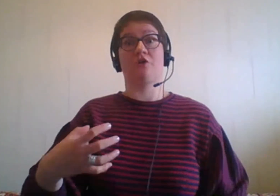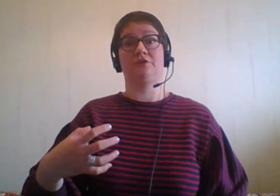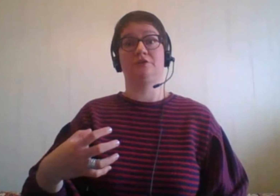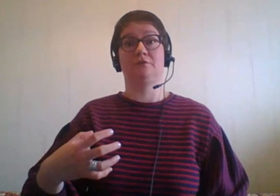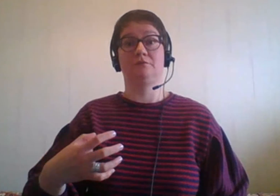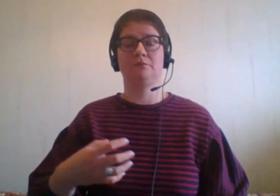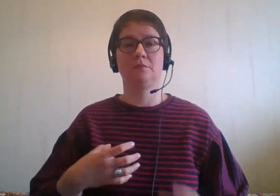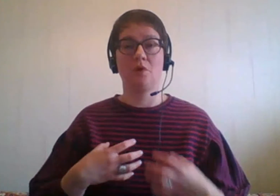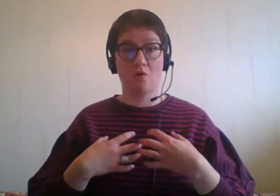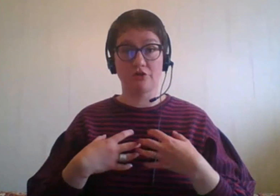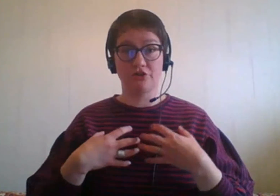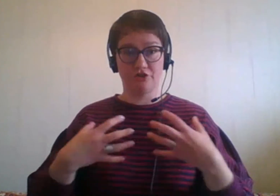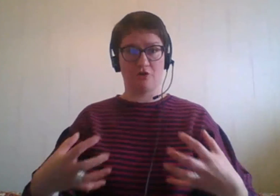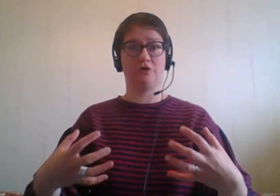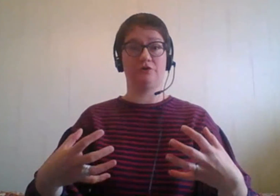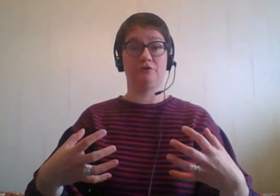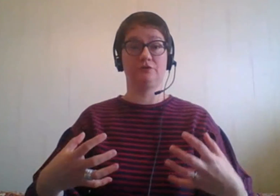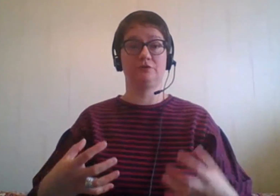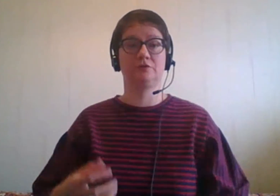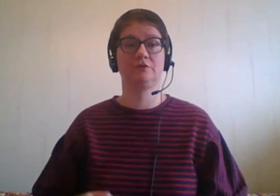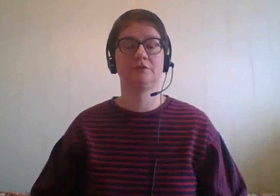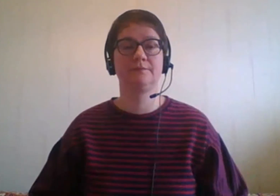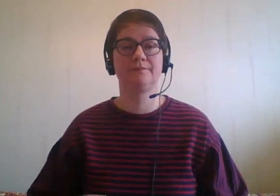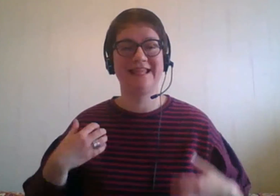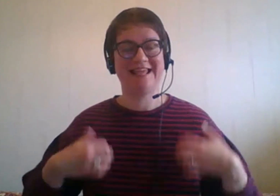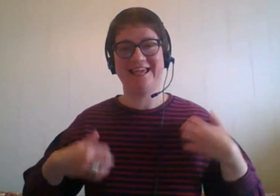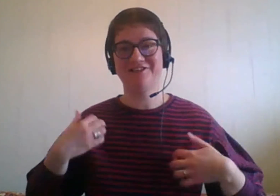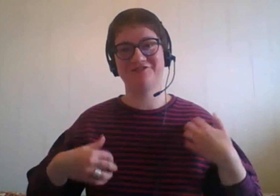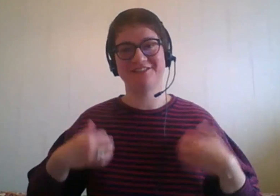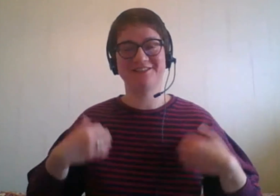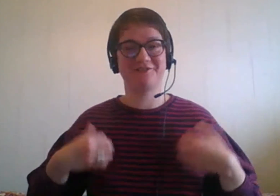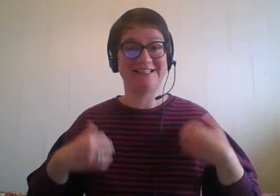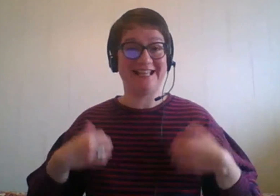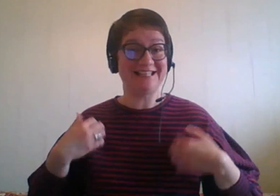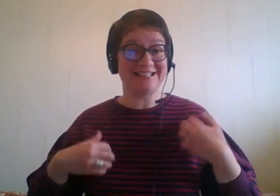shocked or shocked, interested or excited,